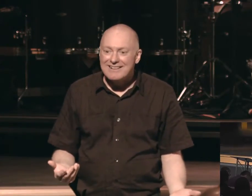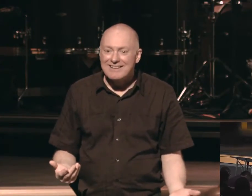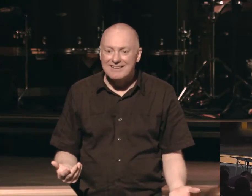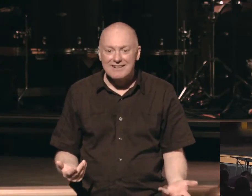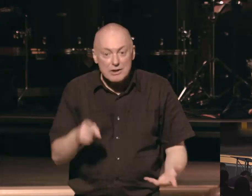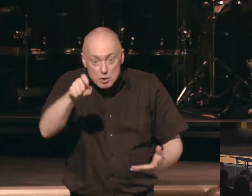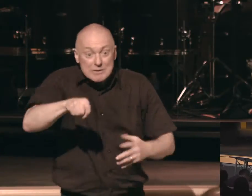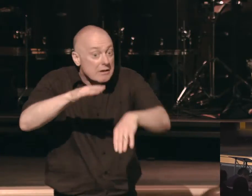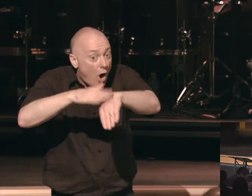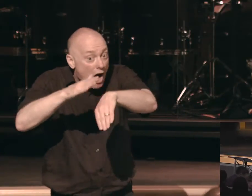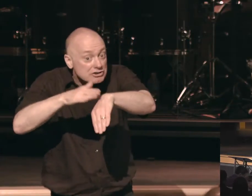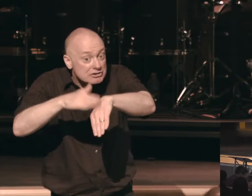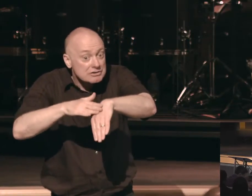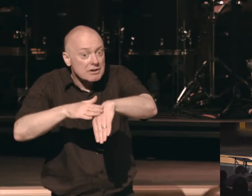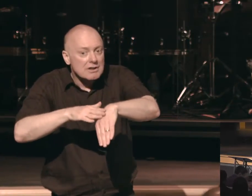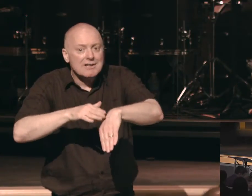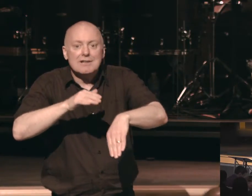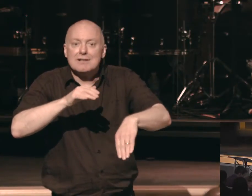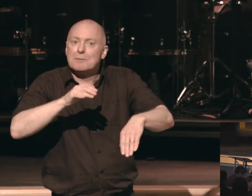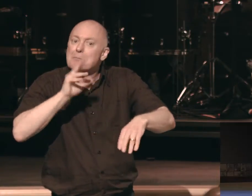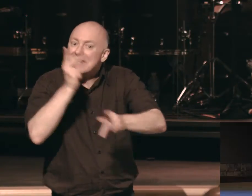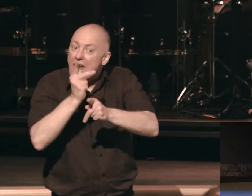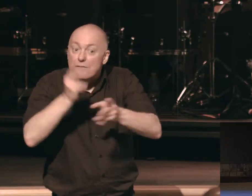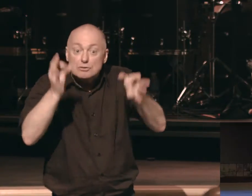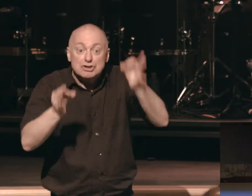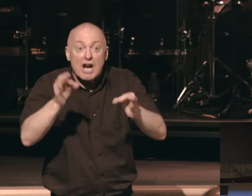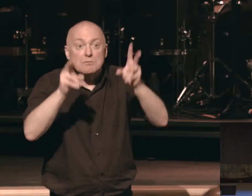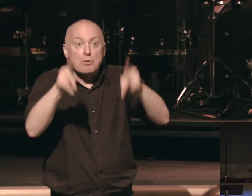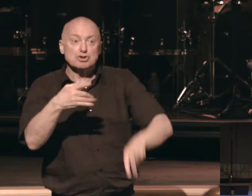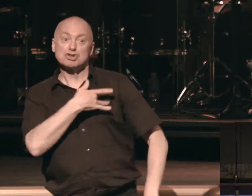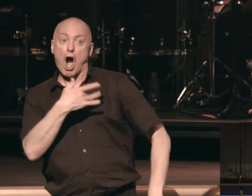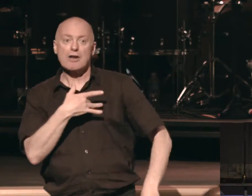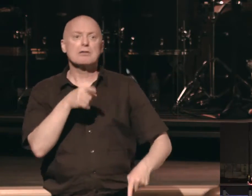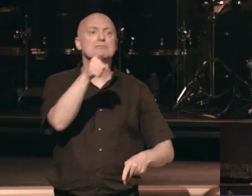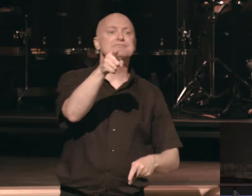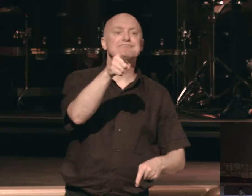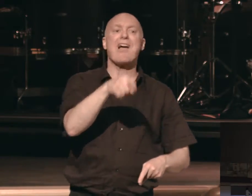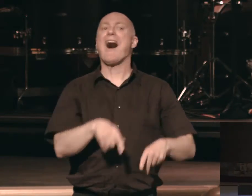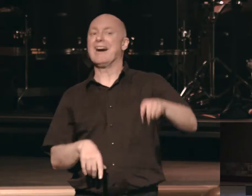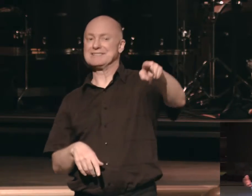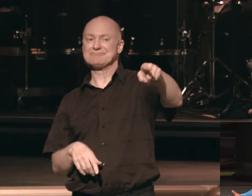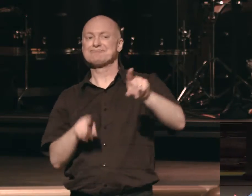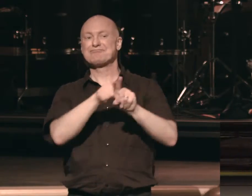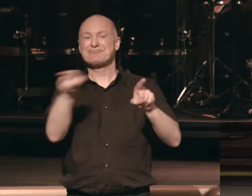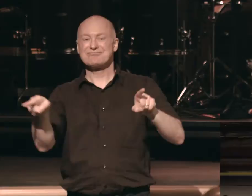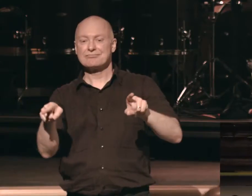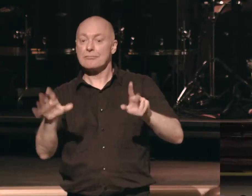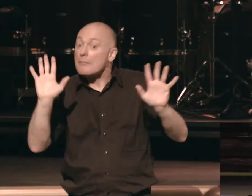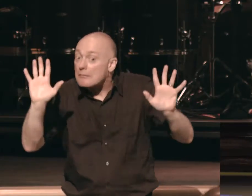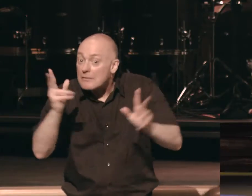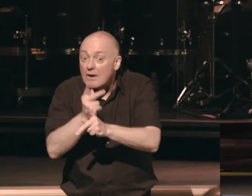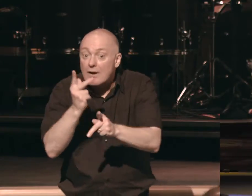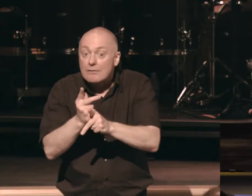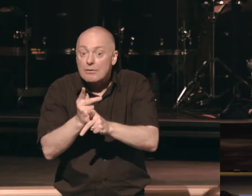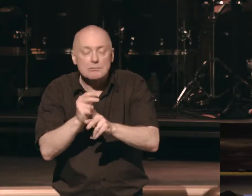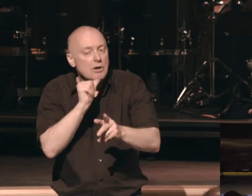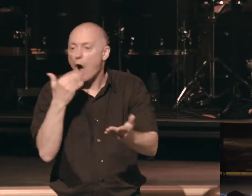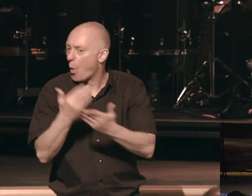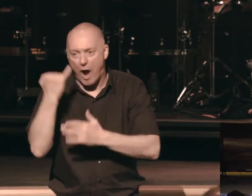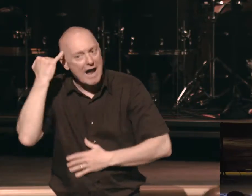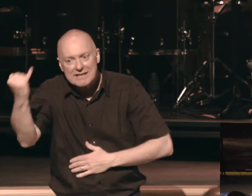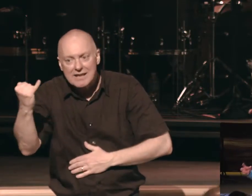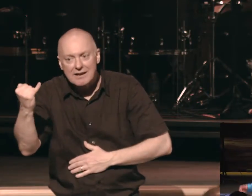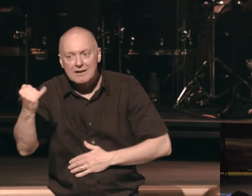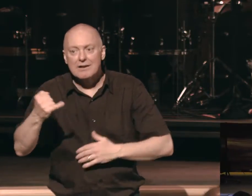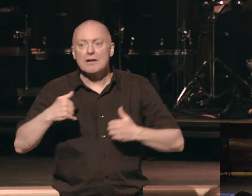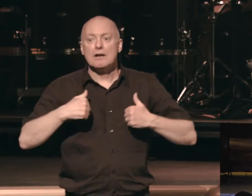cautious yet when you seek to judge someone's heart and intentions? Have you learned yet from your own failures that's probably not a good idea to